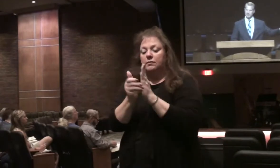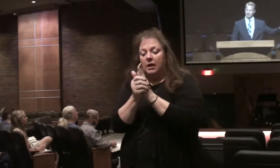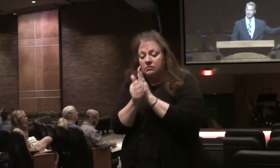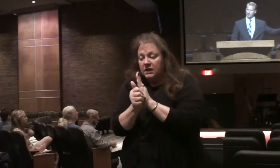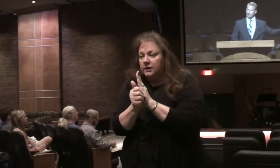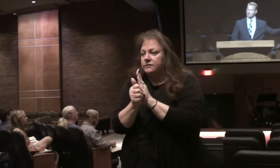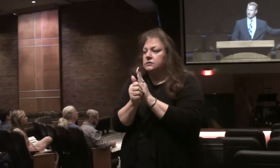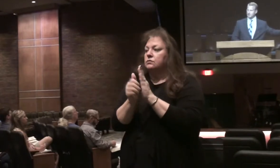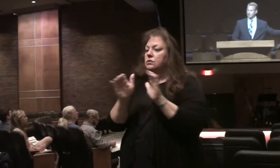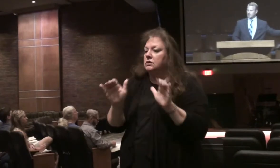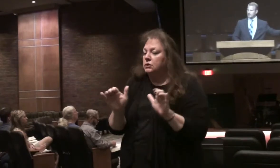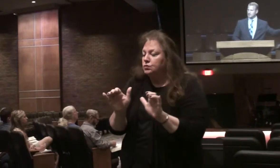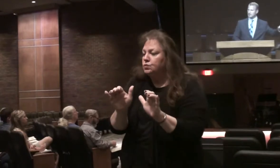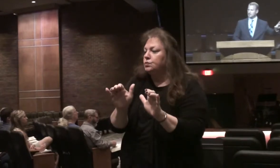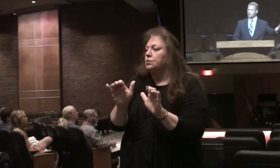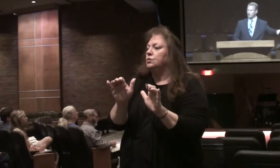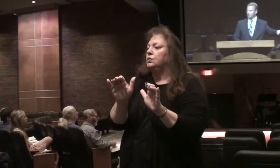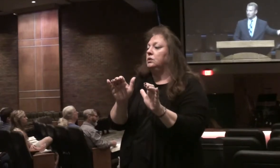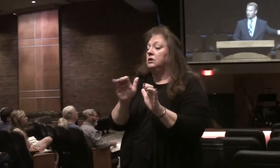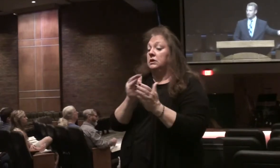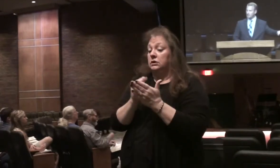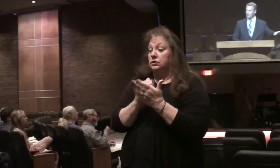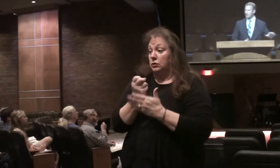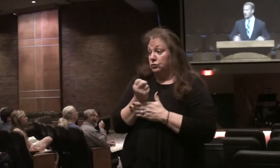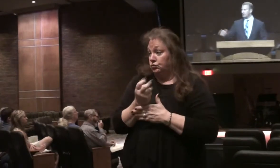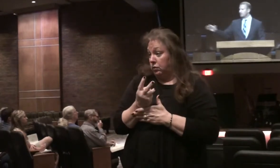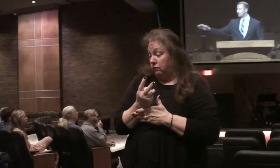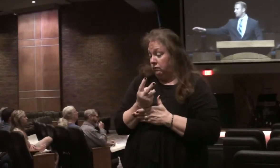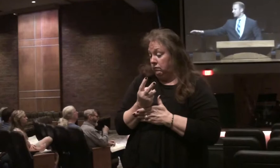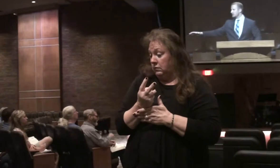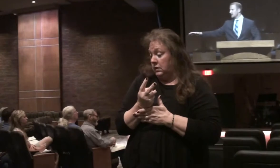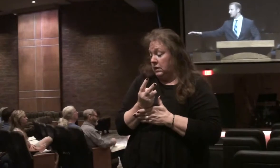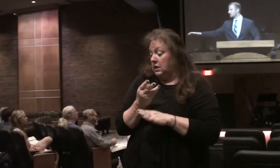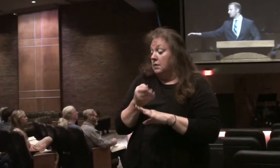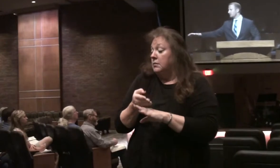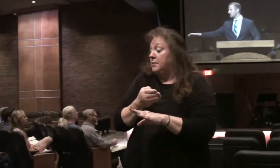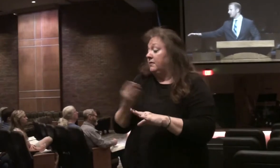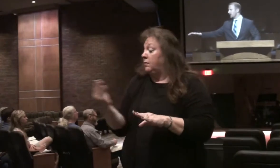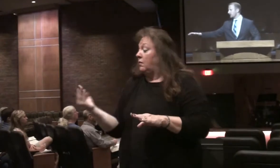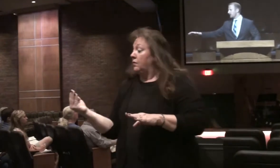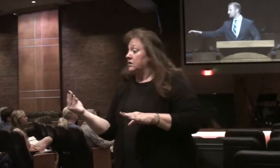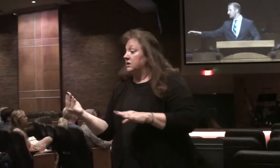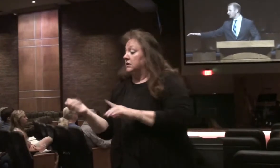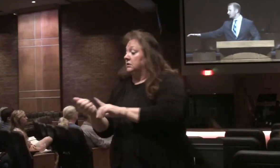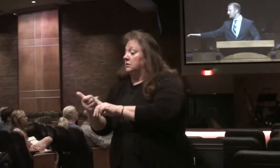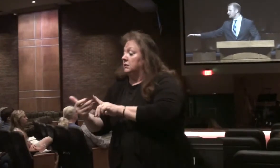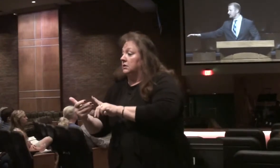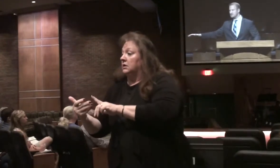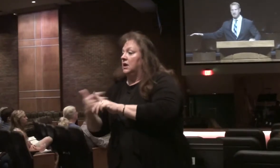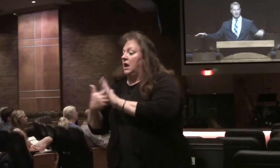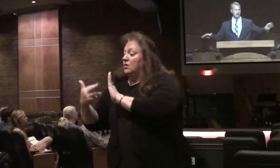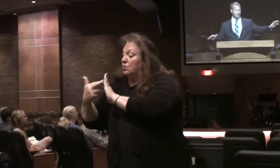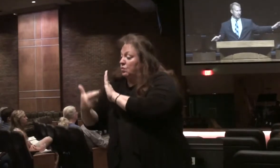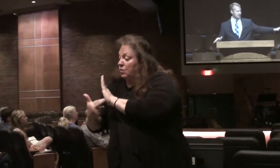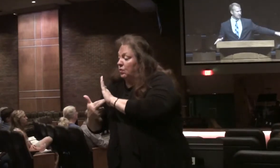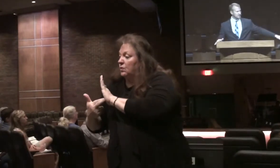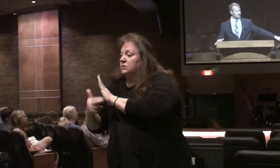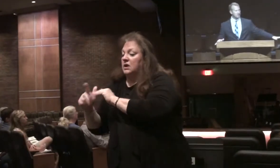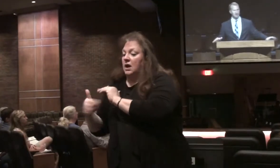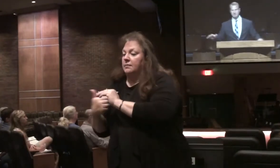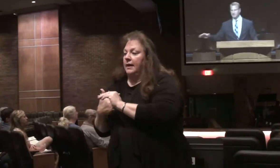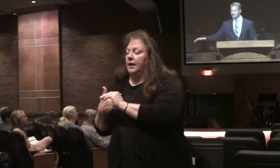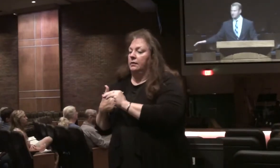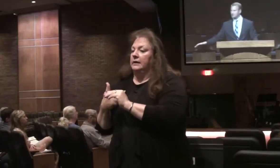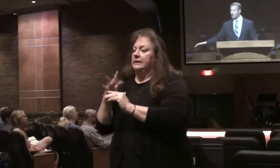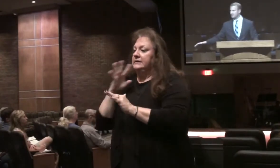truths about them generally in chapter 12, and before moving to chapter 14 to talk about regulations, about the gift